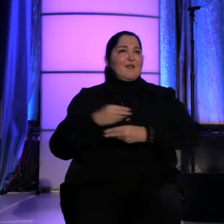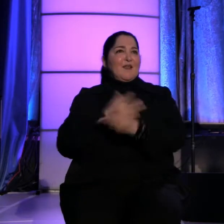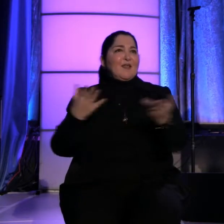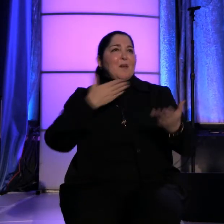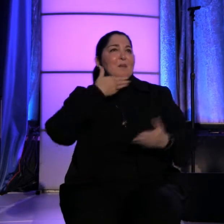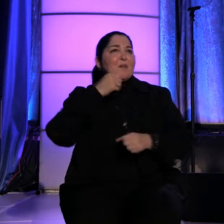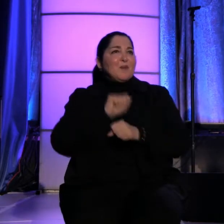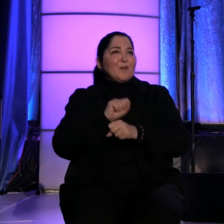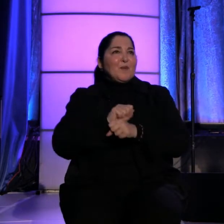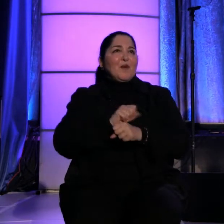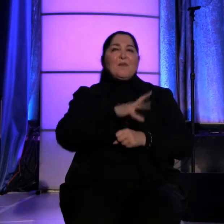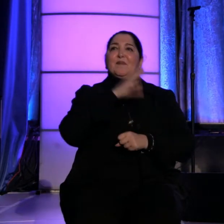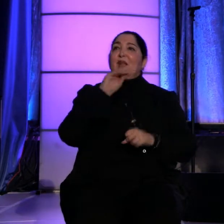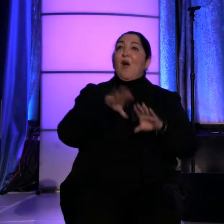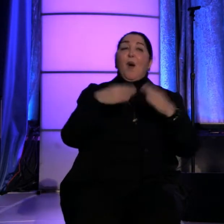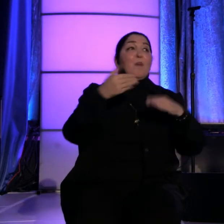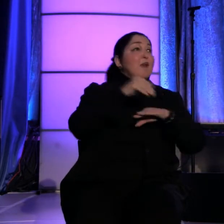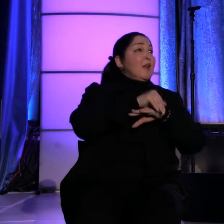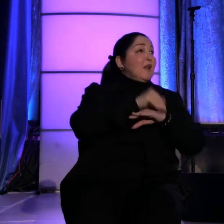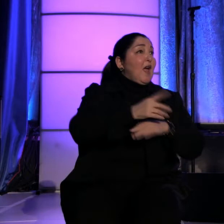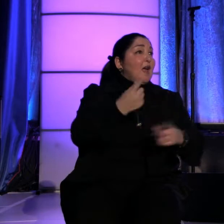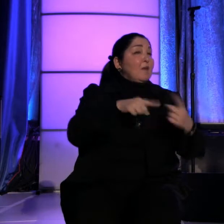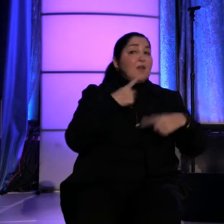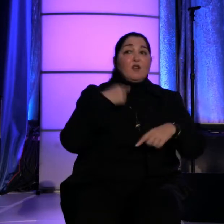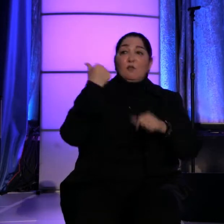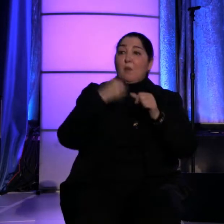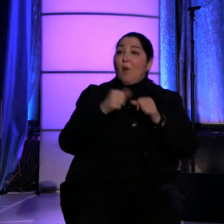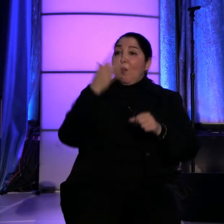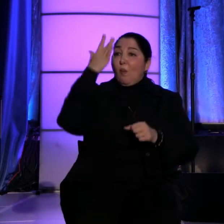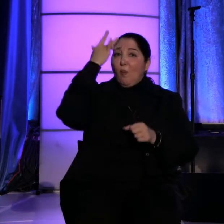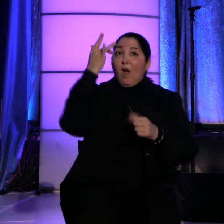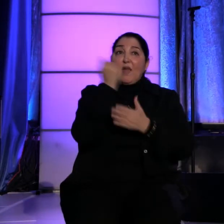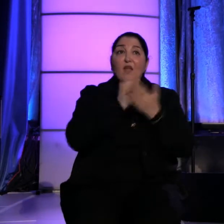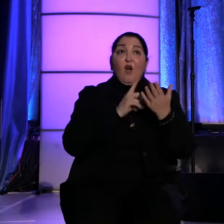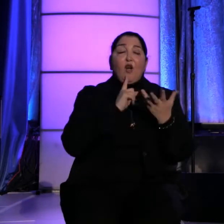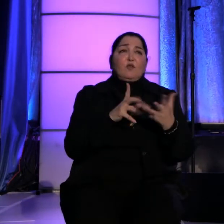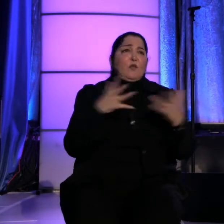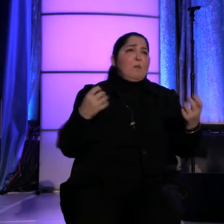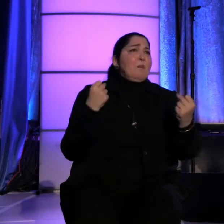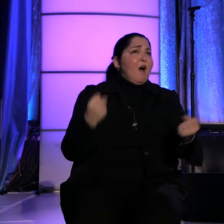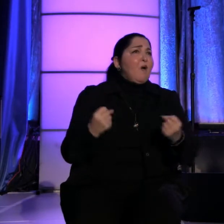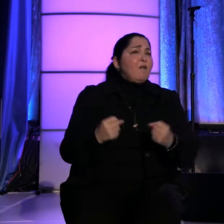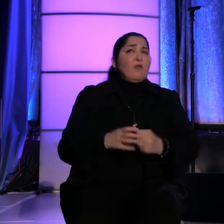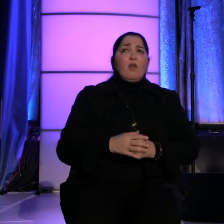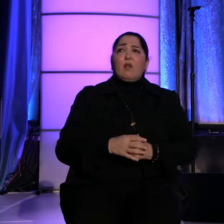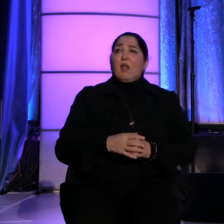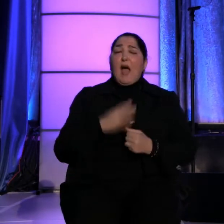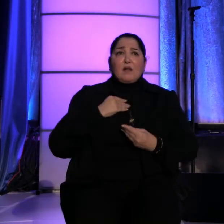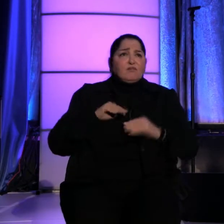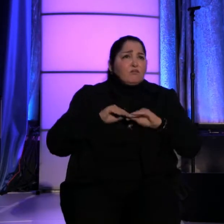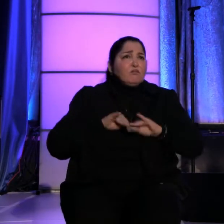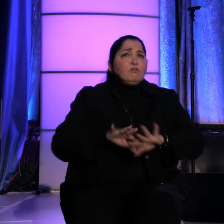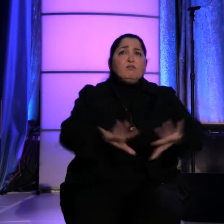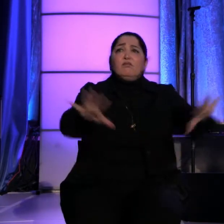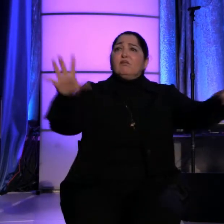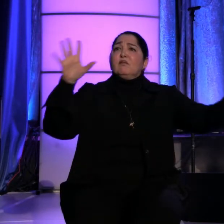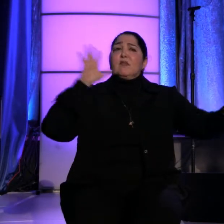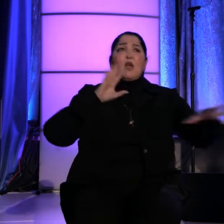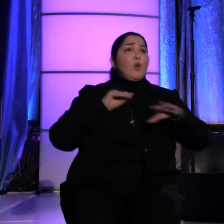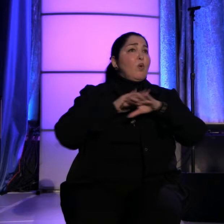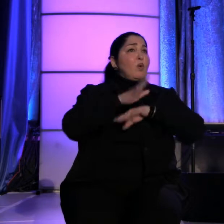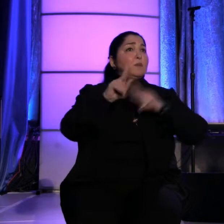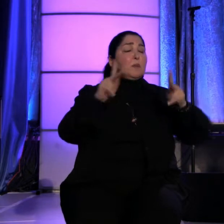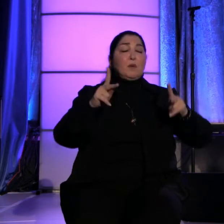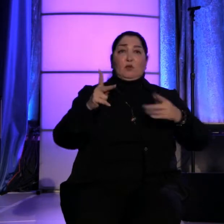then opening night comes, and you remember why the arts play such a powerful and oftentimes transformational role in our